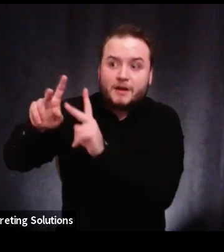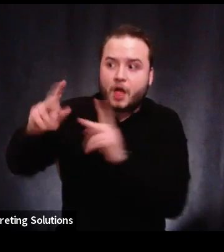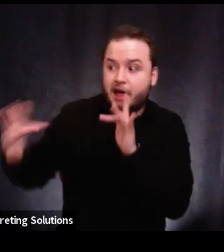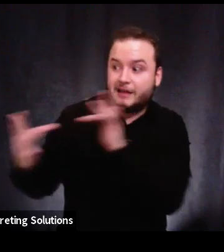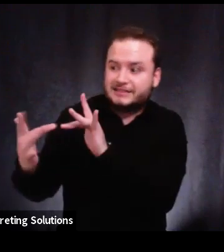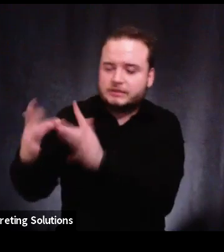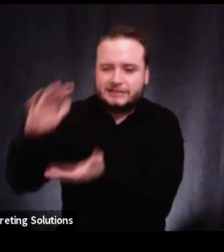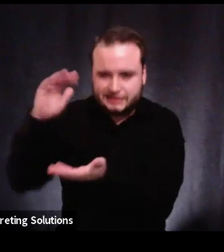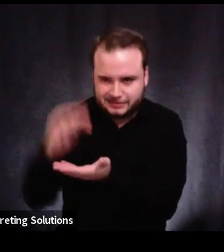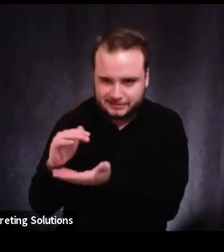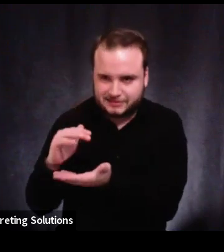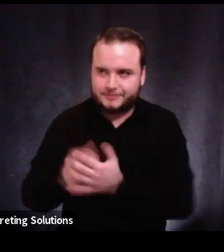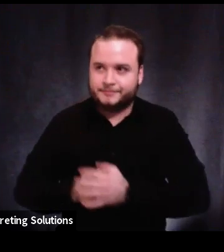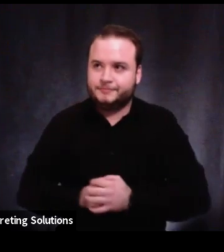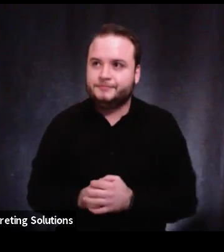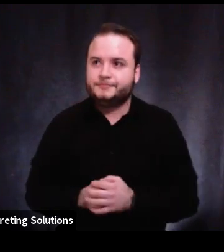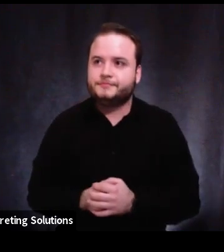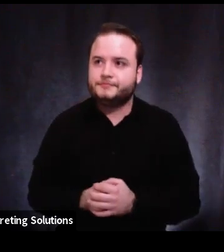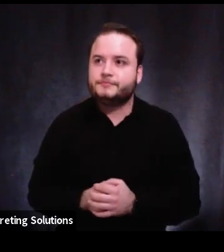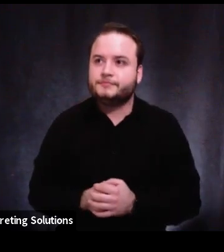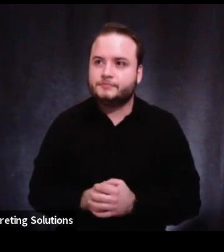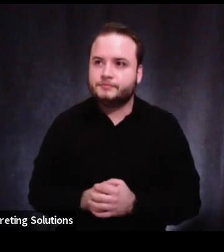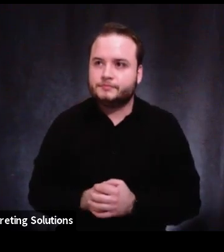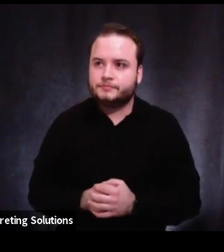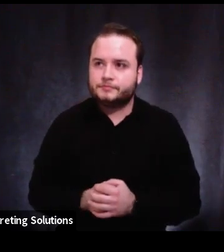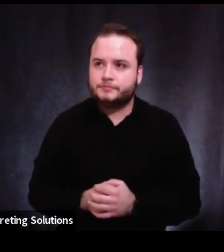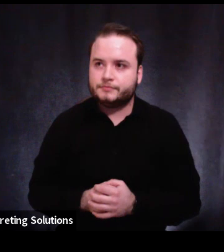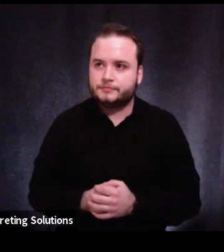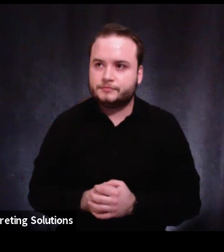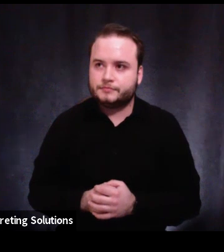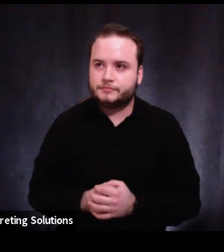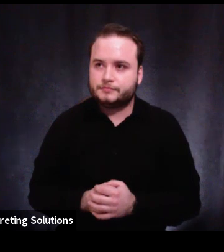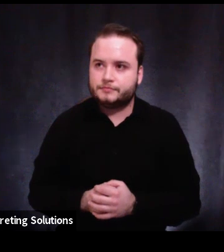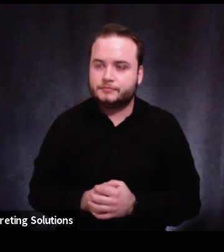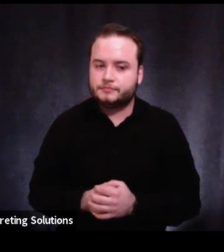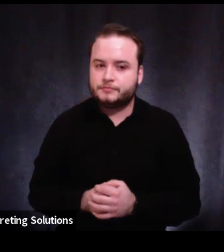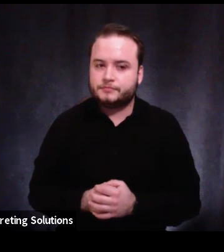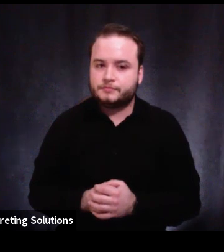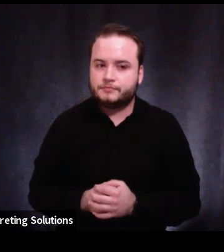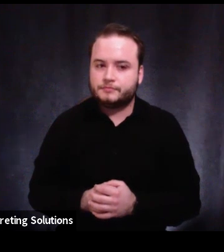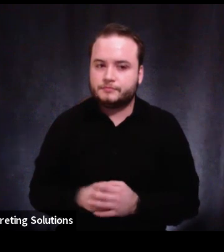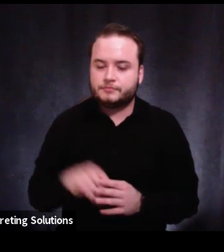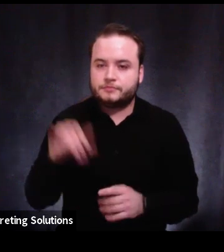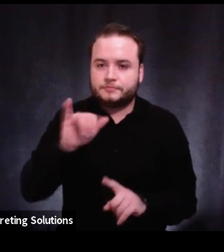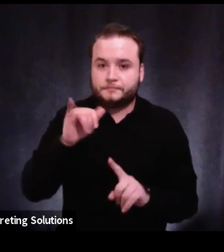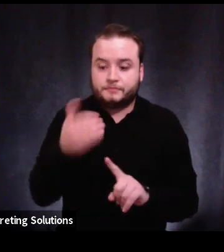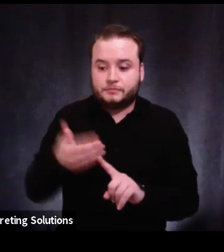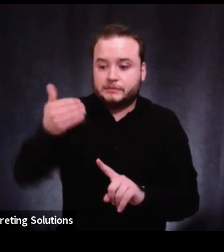clarified in an earlier discussion that the model